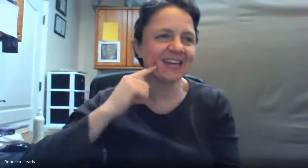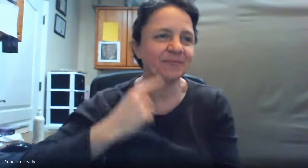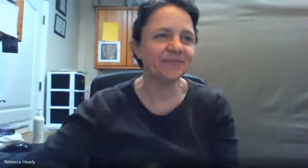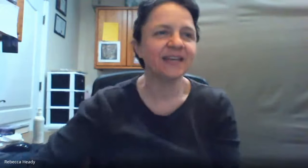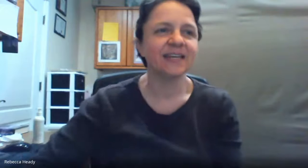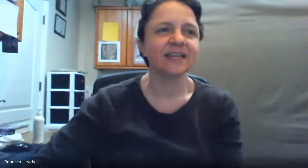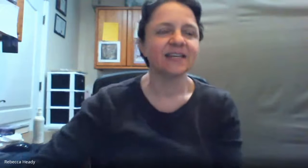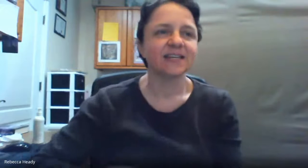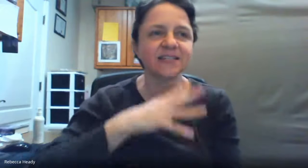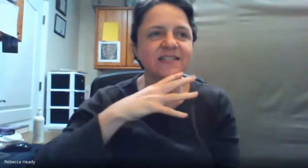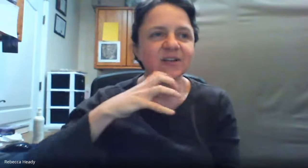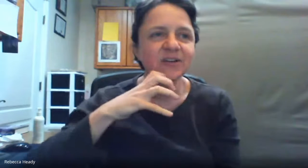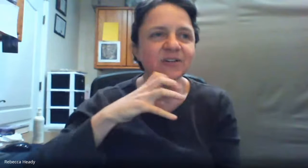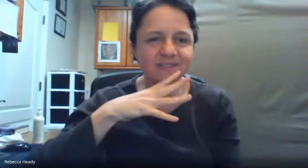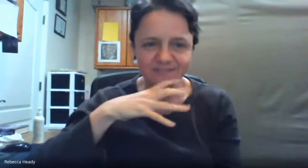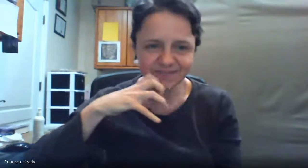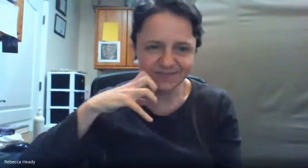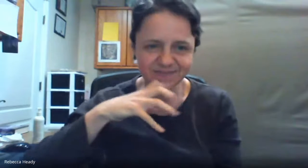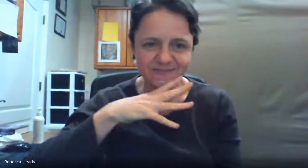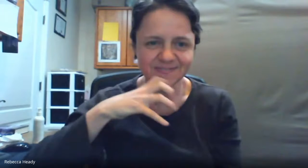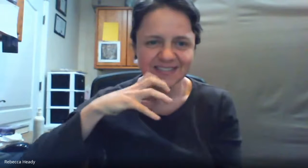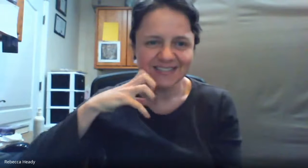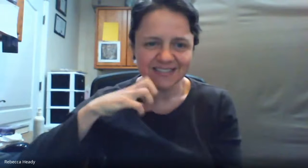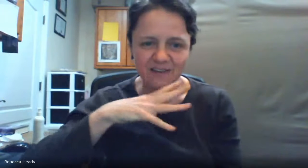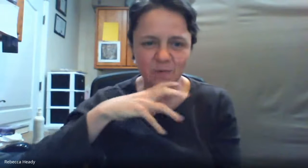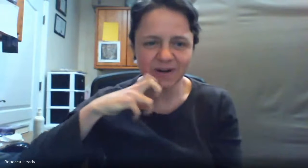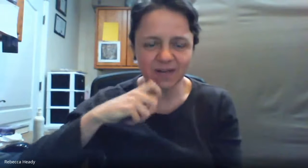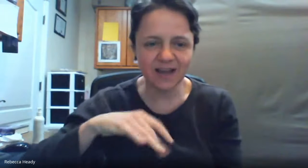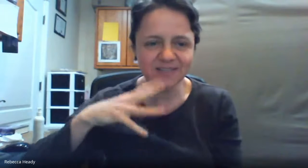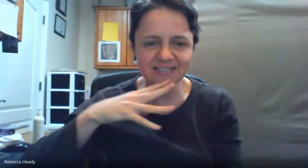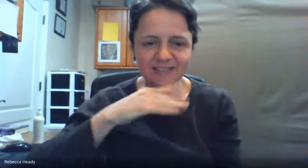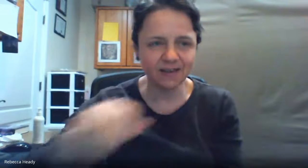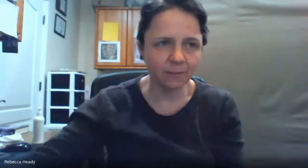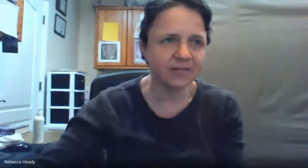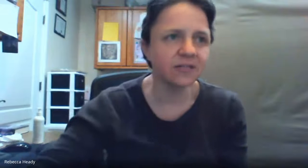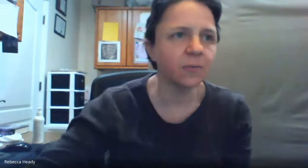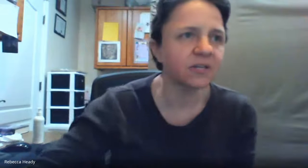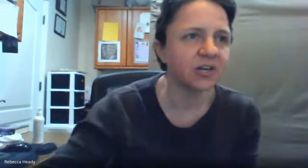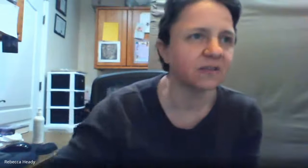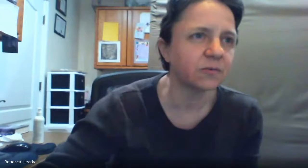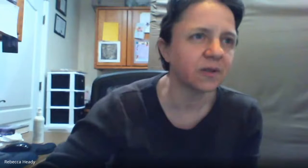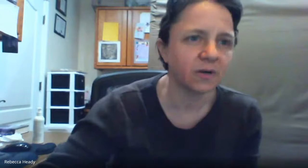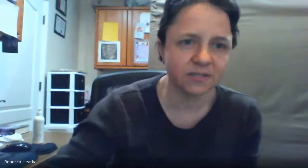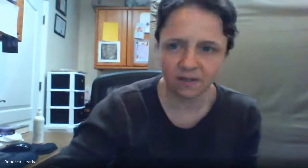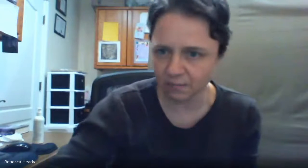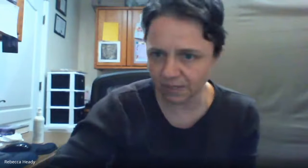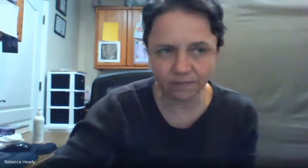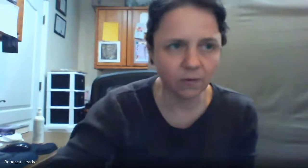Candy. Cereal. Kind of a weird one. I've seen, I'm gonna check this really quick because I think it might even go in